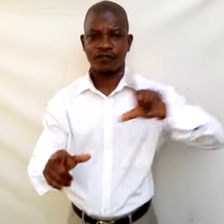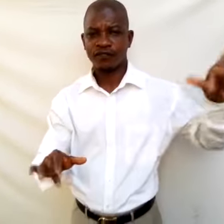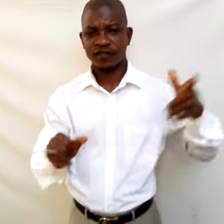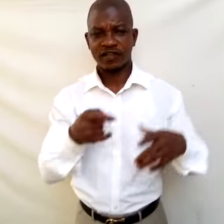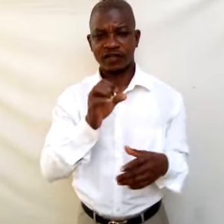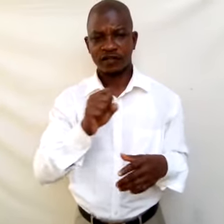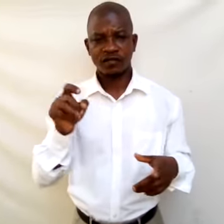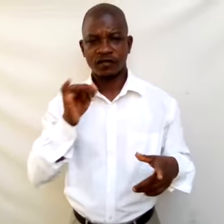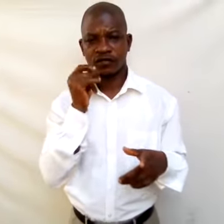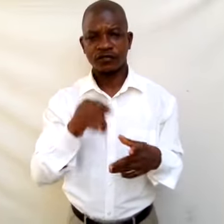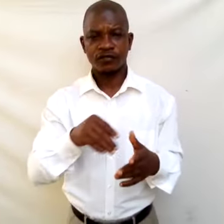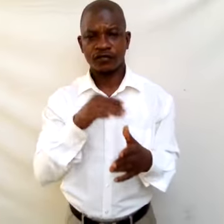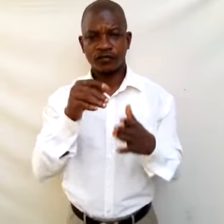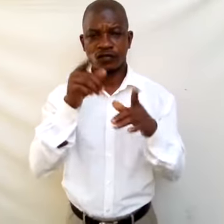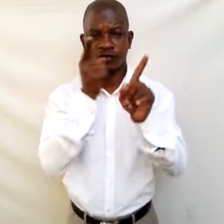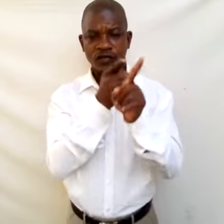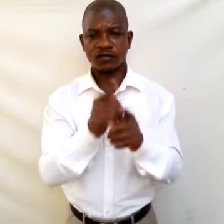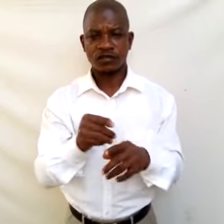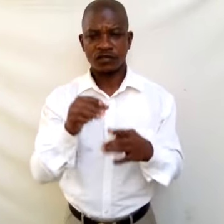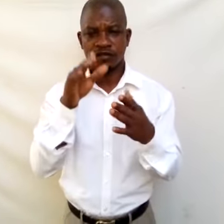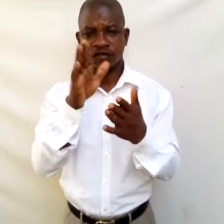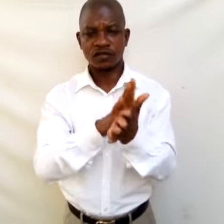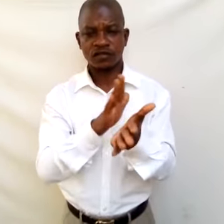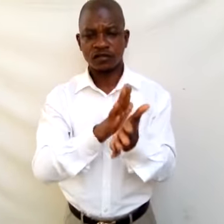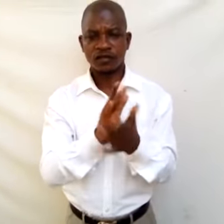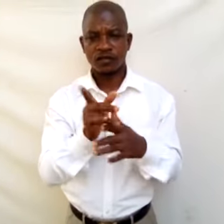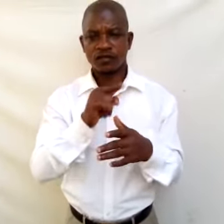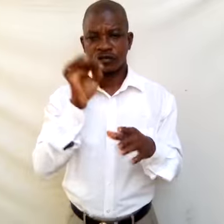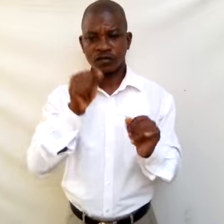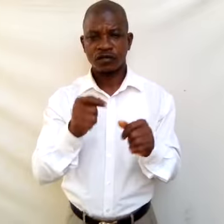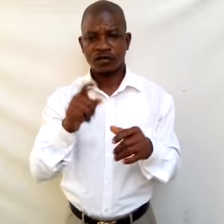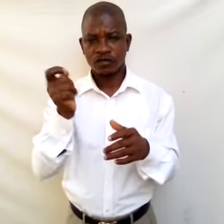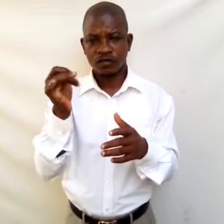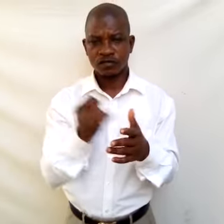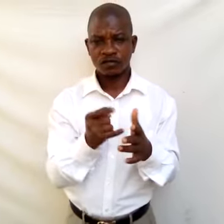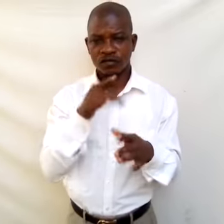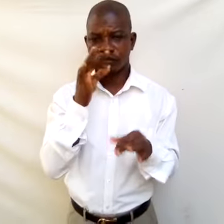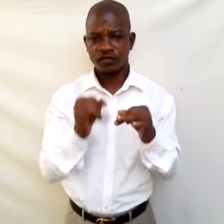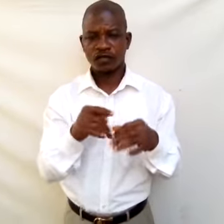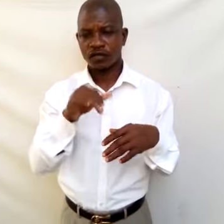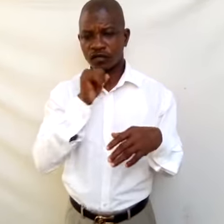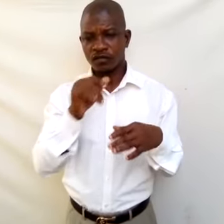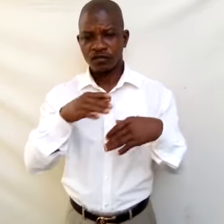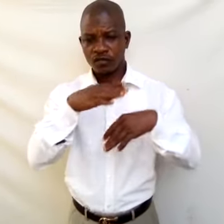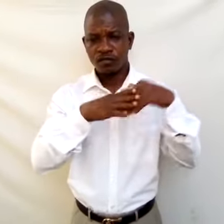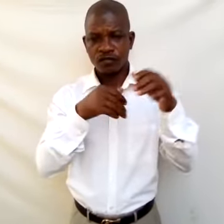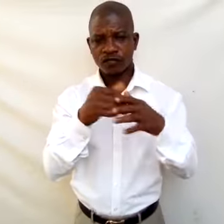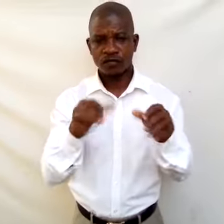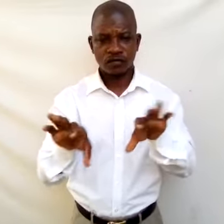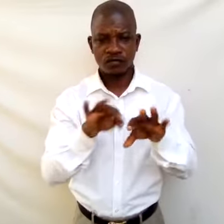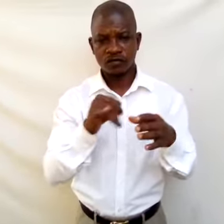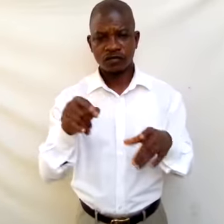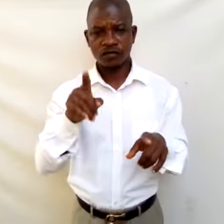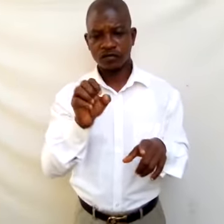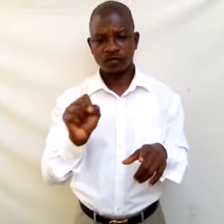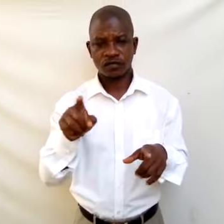sheet. Or you could still draw vertically if you are more comfortable doing so, at the center of